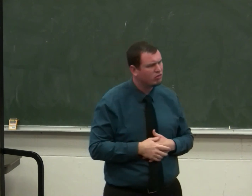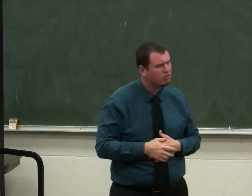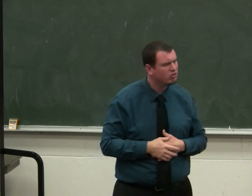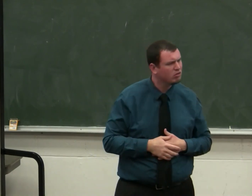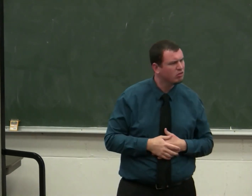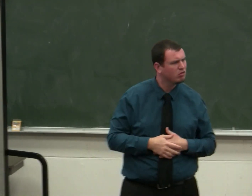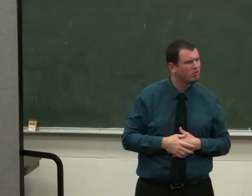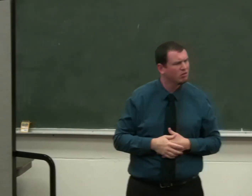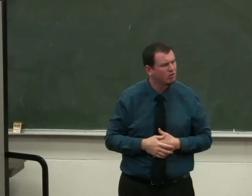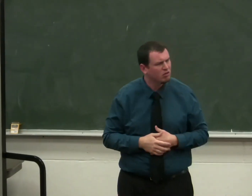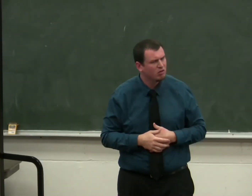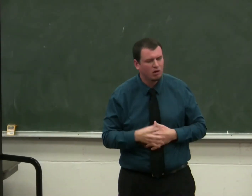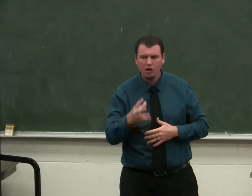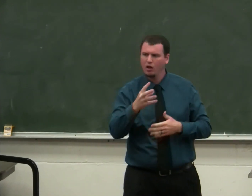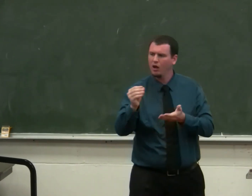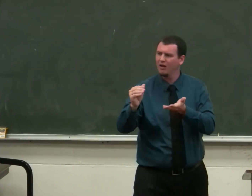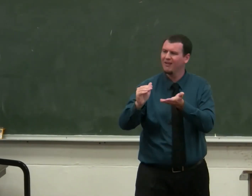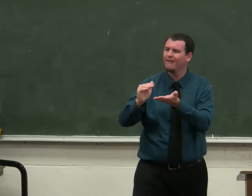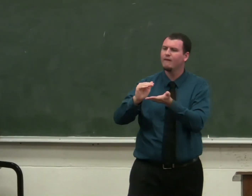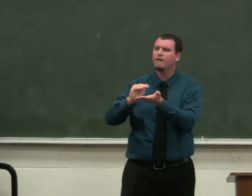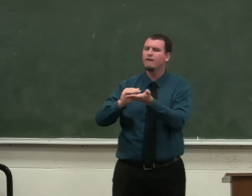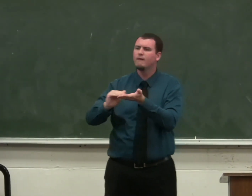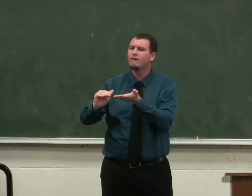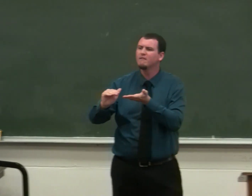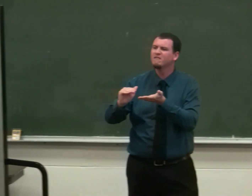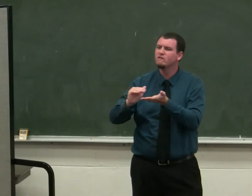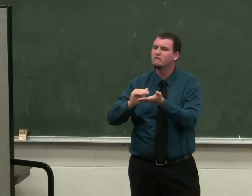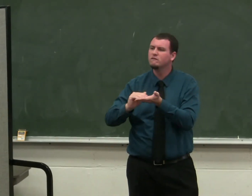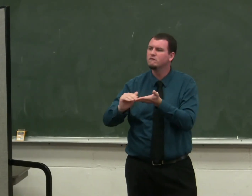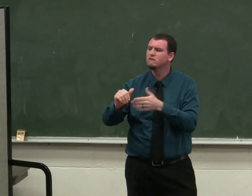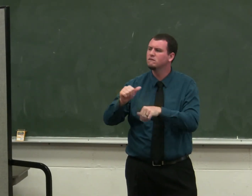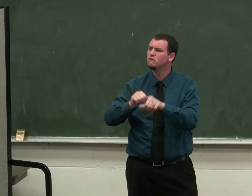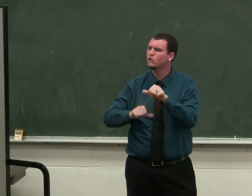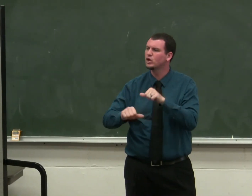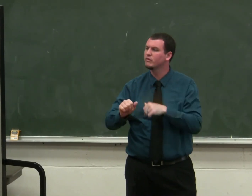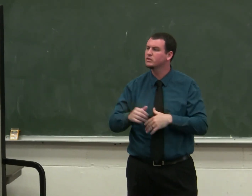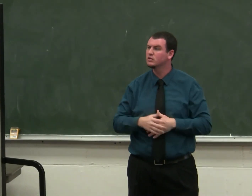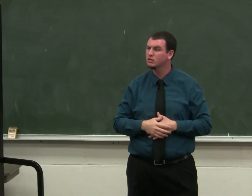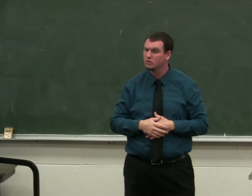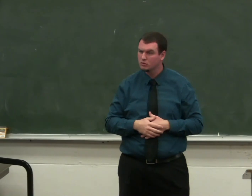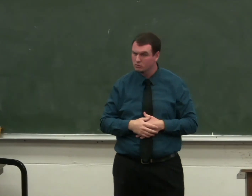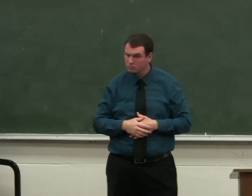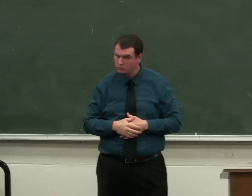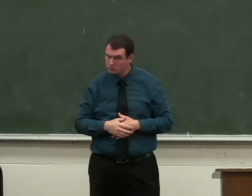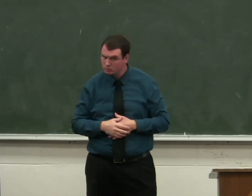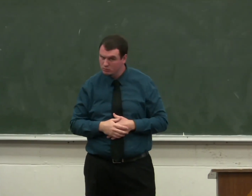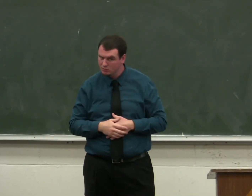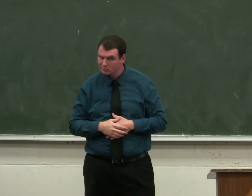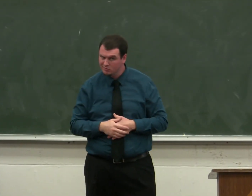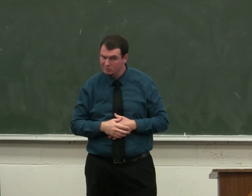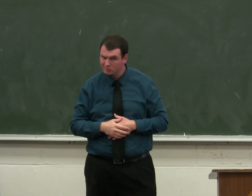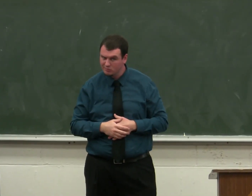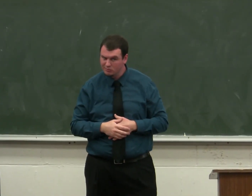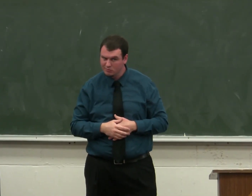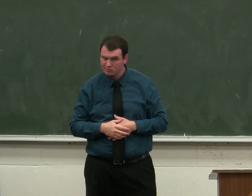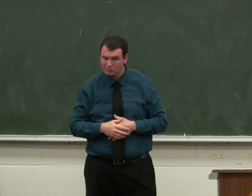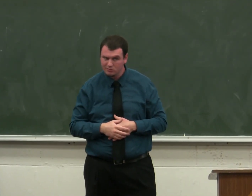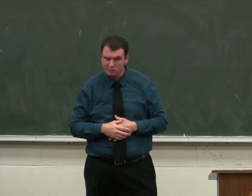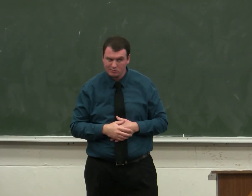is be kind to one another, love one another, and forgive